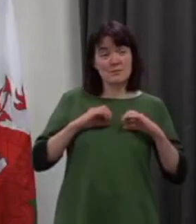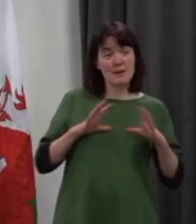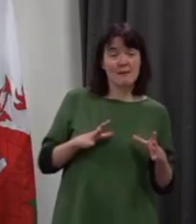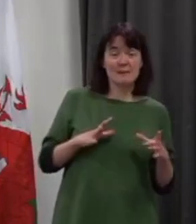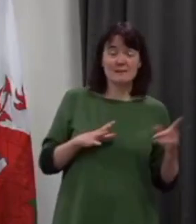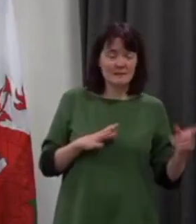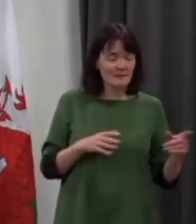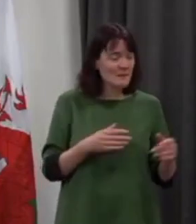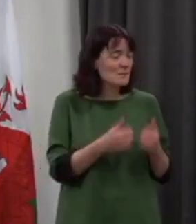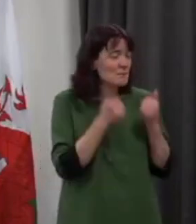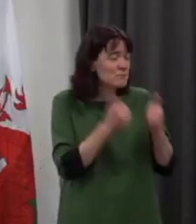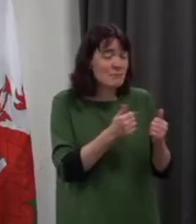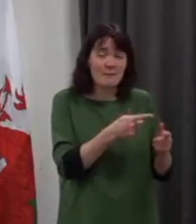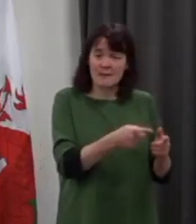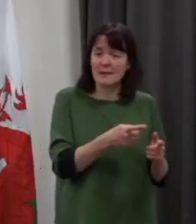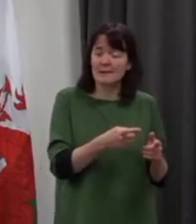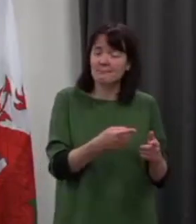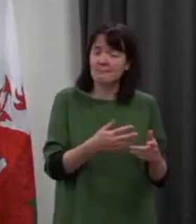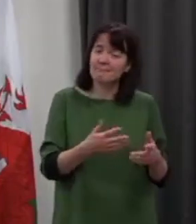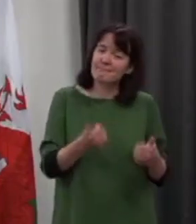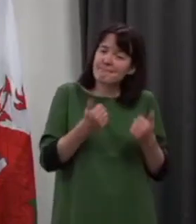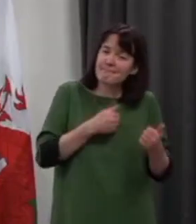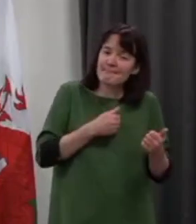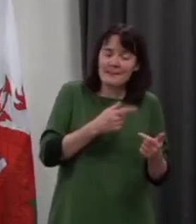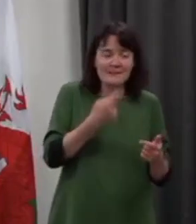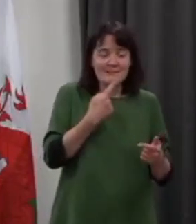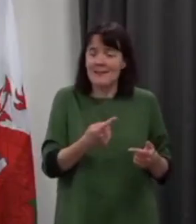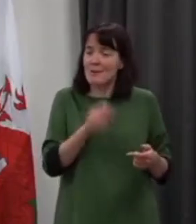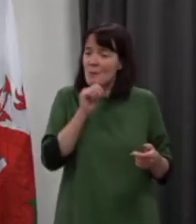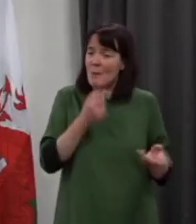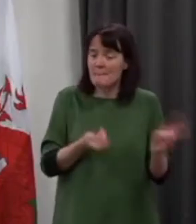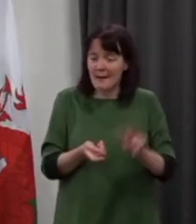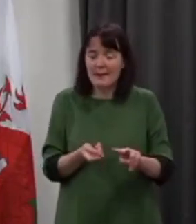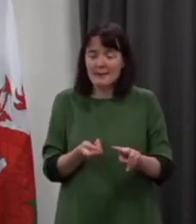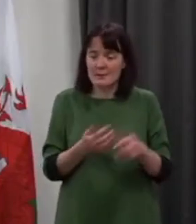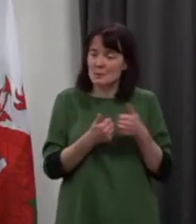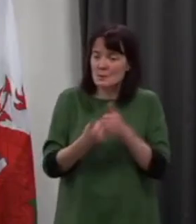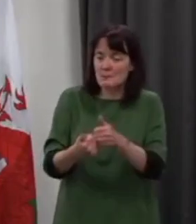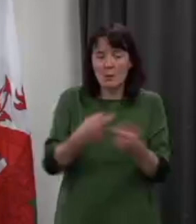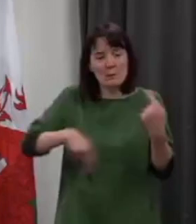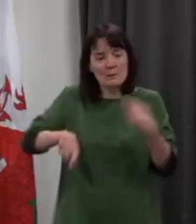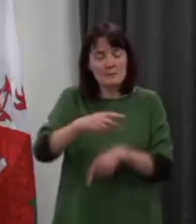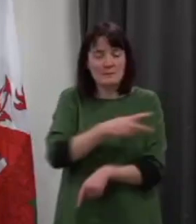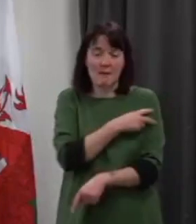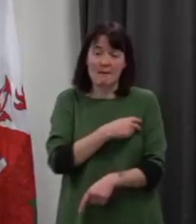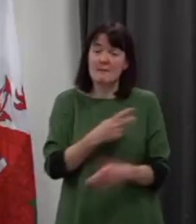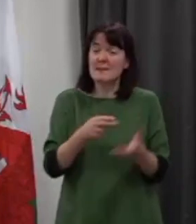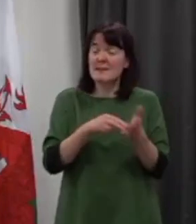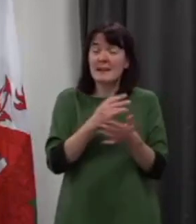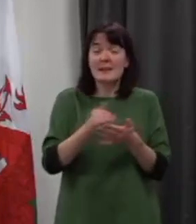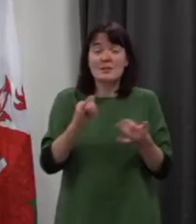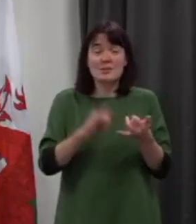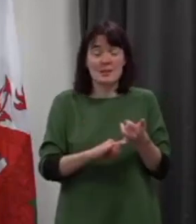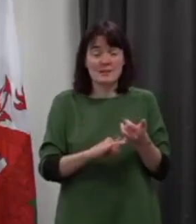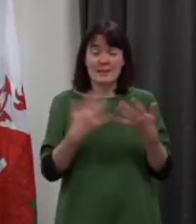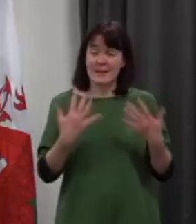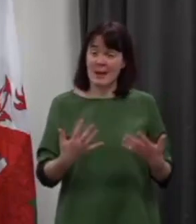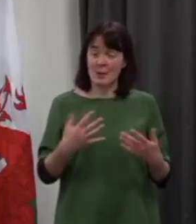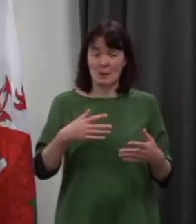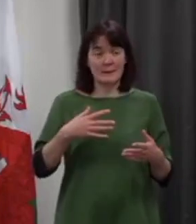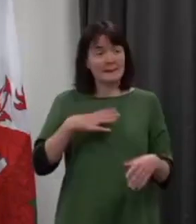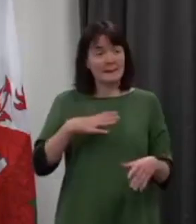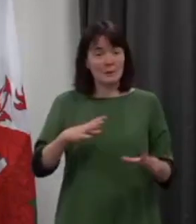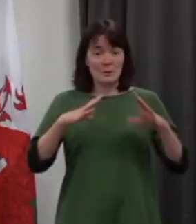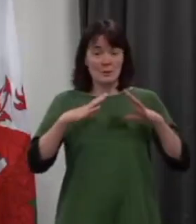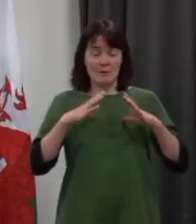our NHS. We know that our NHS will need to treat and care for a large number of people over the coming weeks